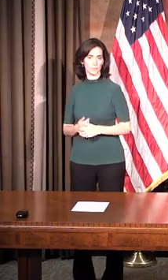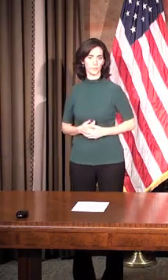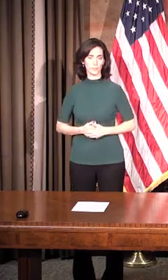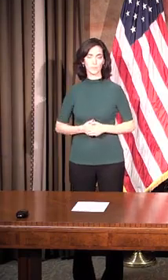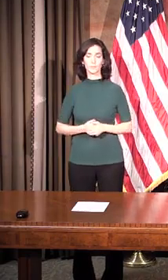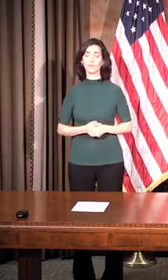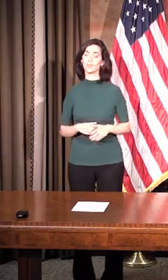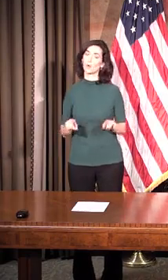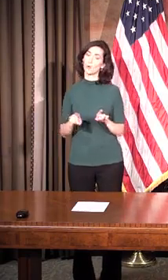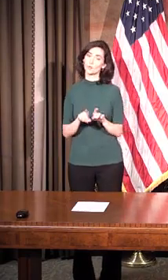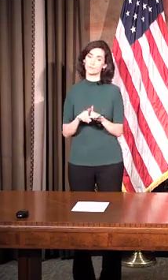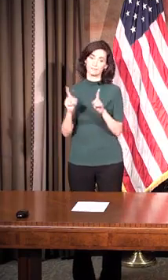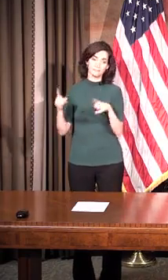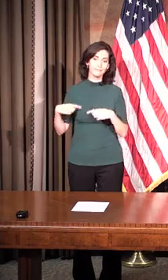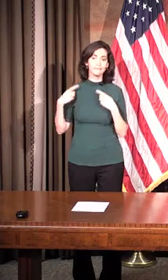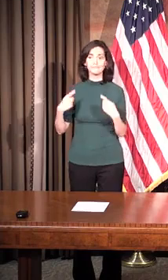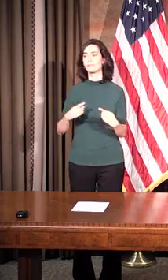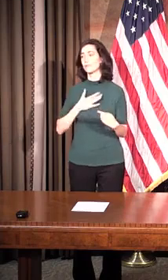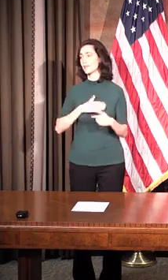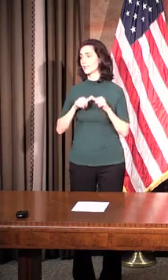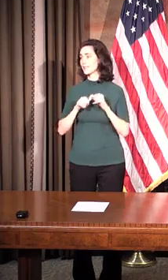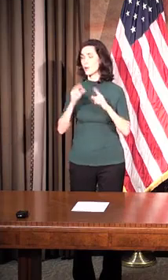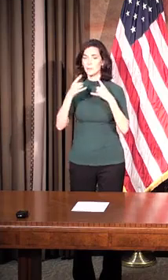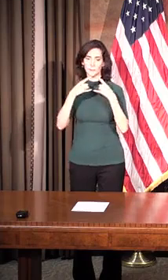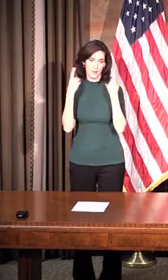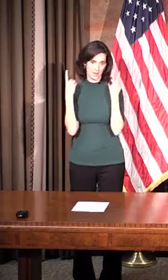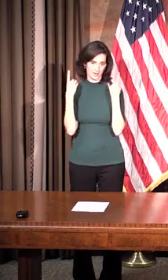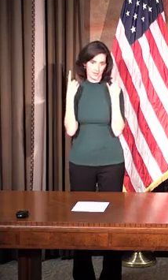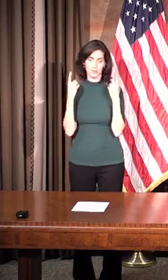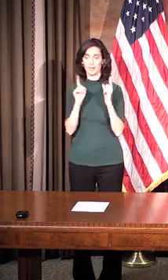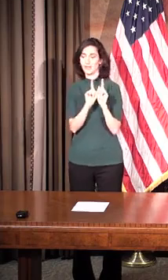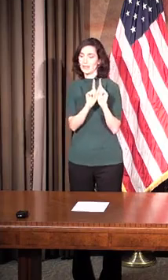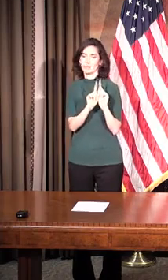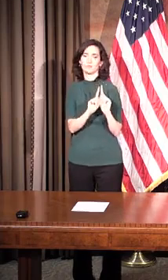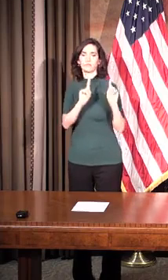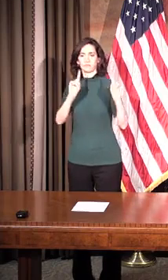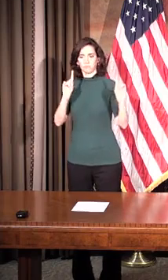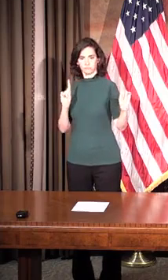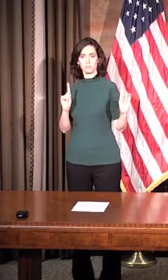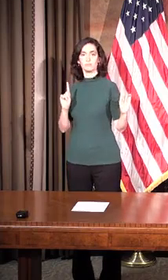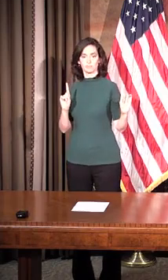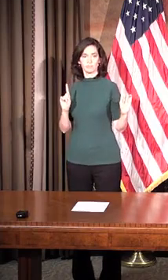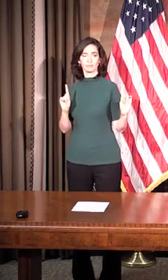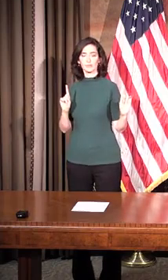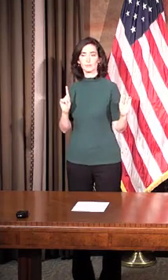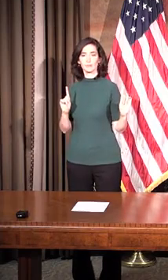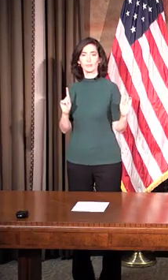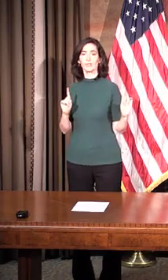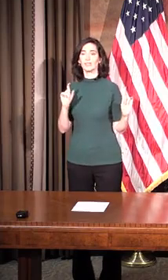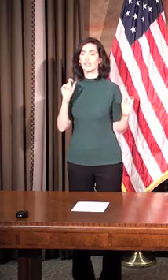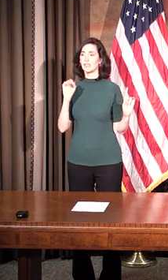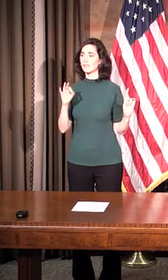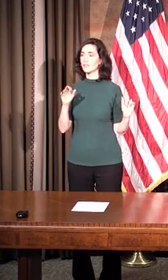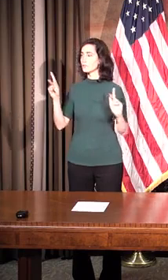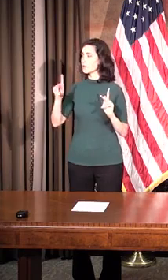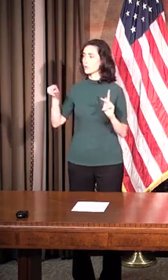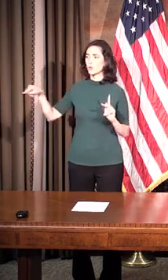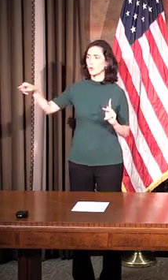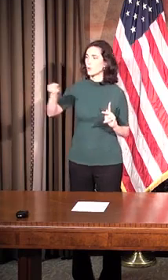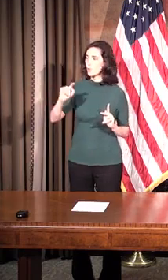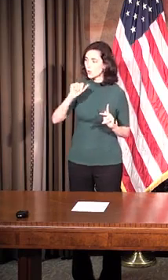And as always, continue to wear your masks, socially distance when you're in the vicinity of those who are